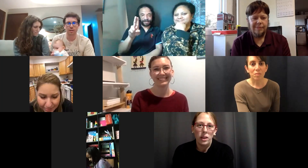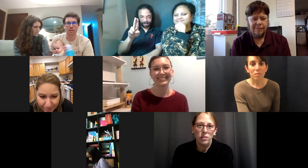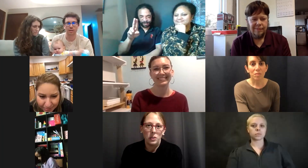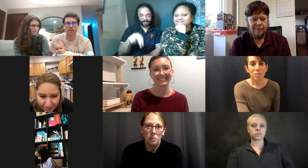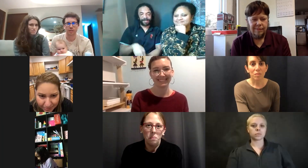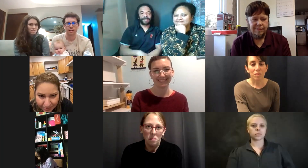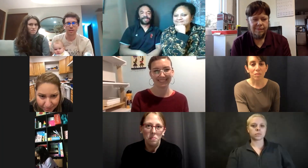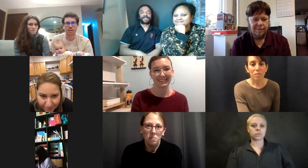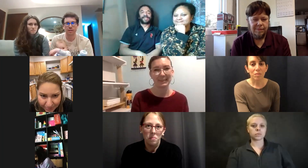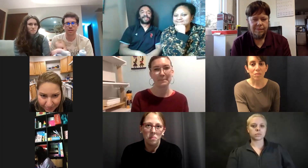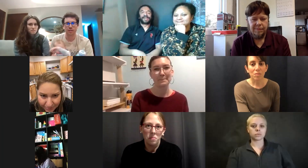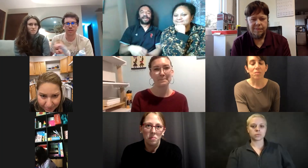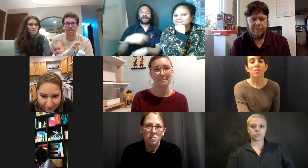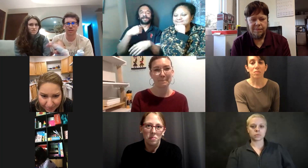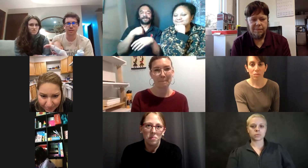This is my wife too.